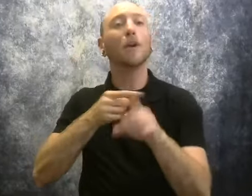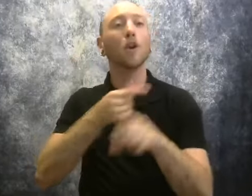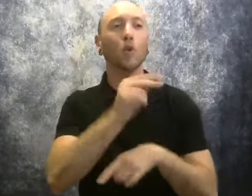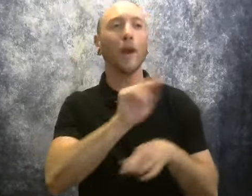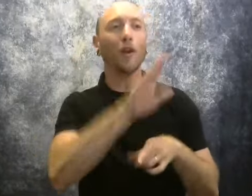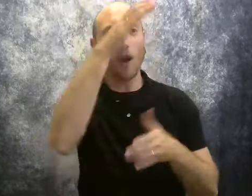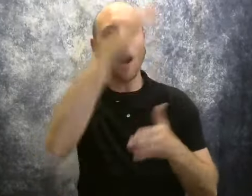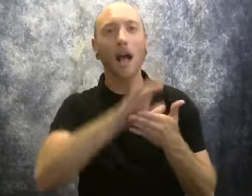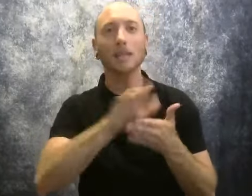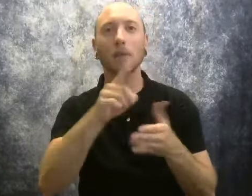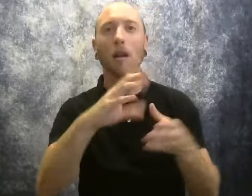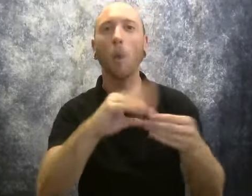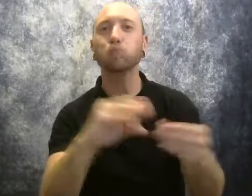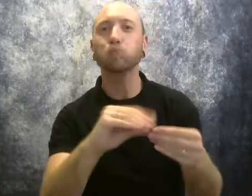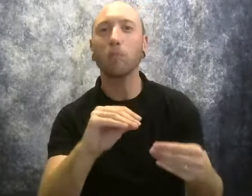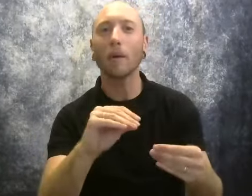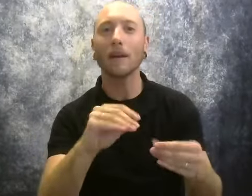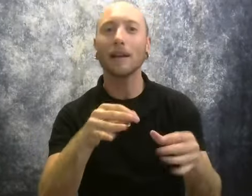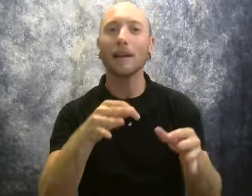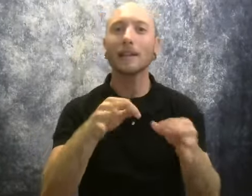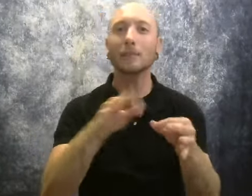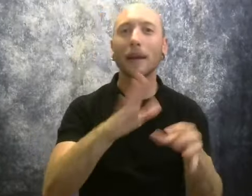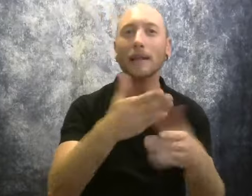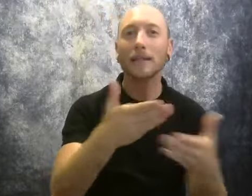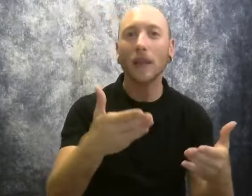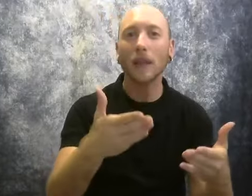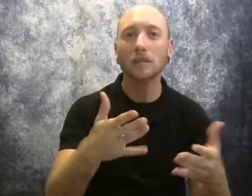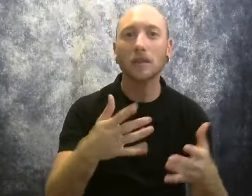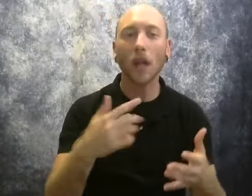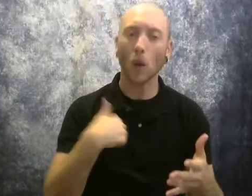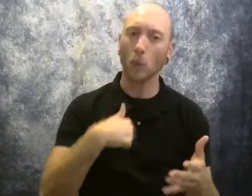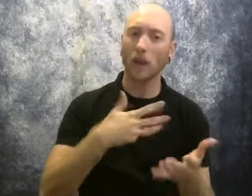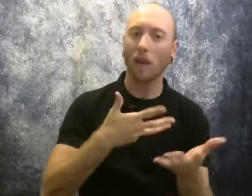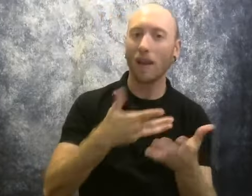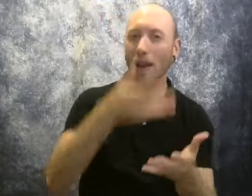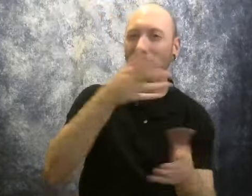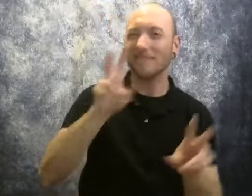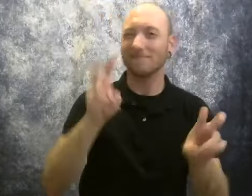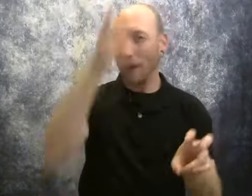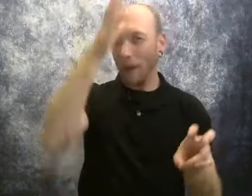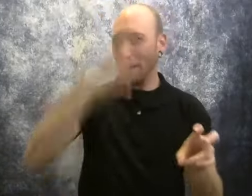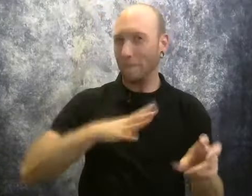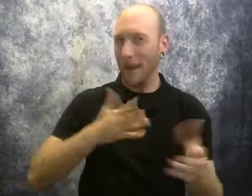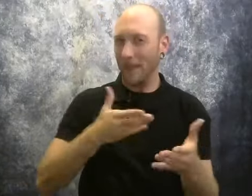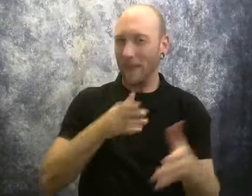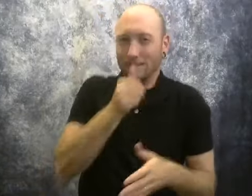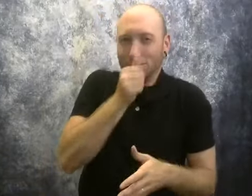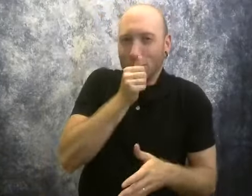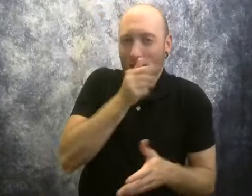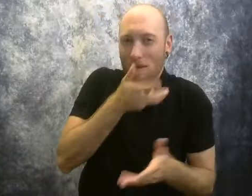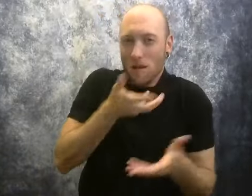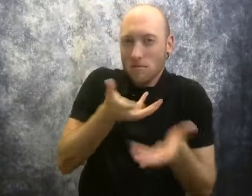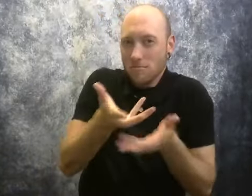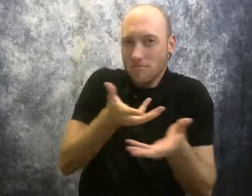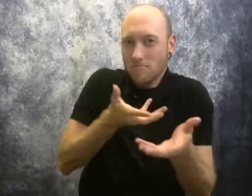from the fact he was a sober AA, we used to sit on the riverbank and fish and talk about men's things that I didn't talk about with anyone. So that